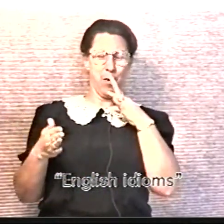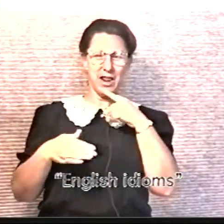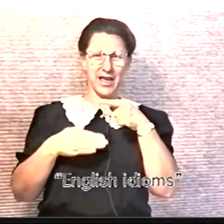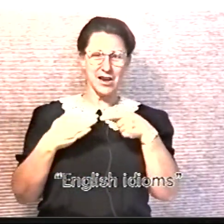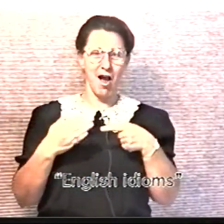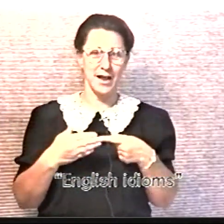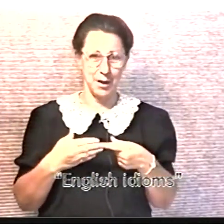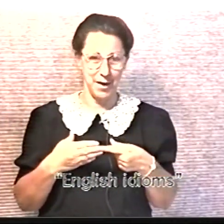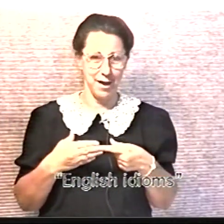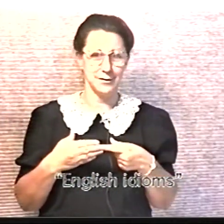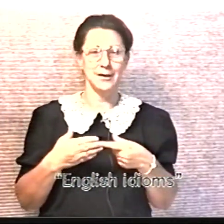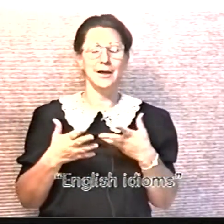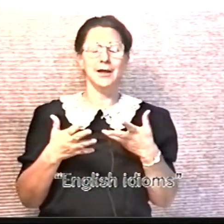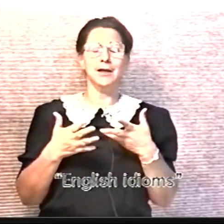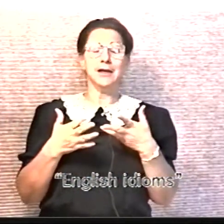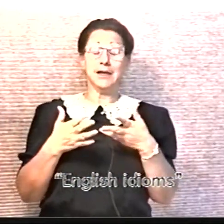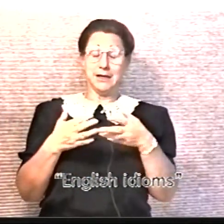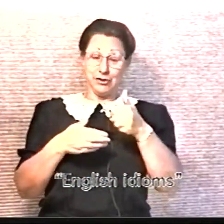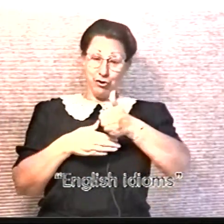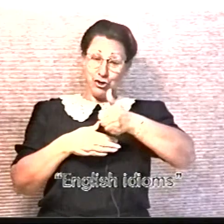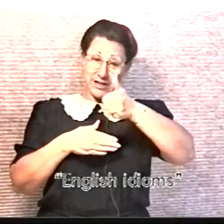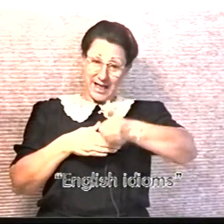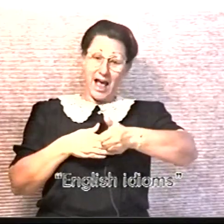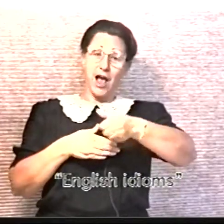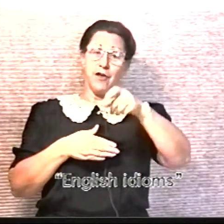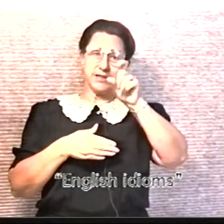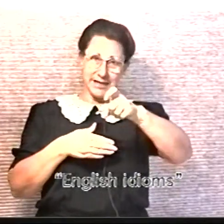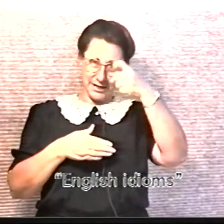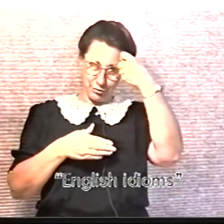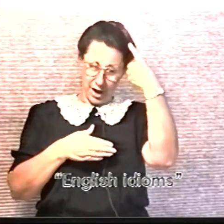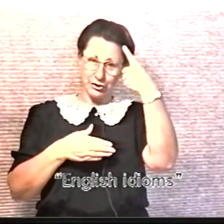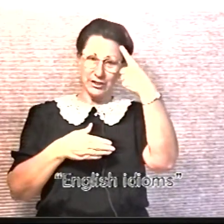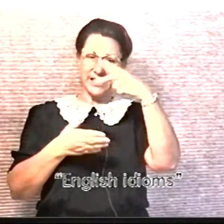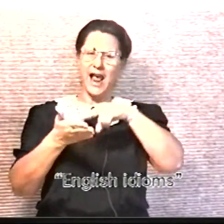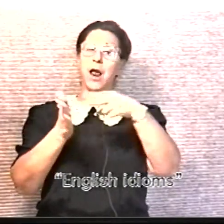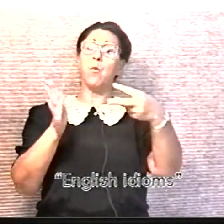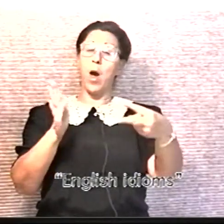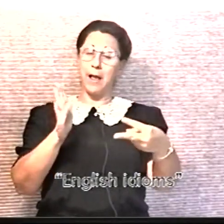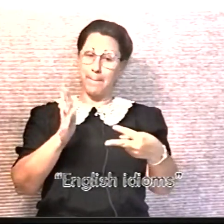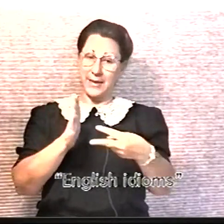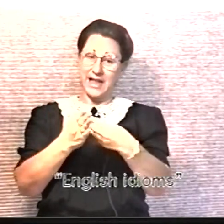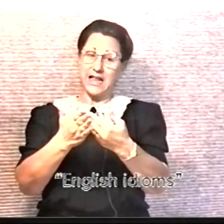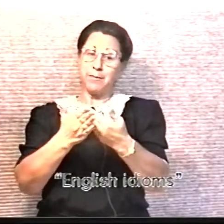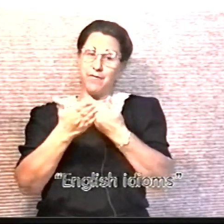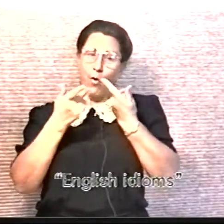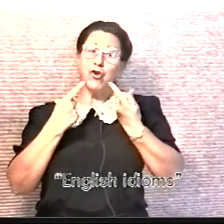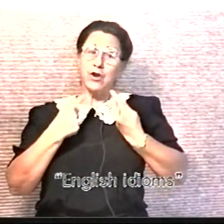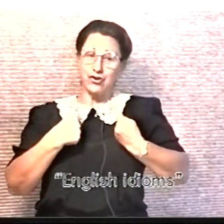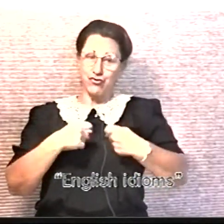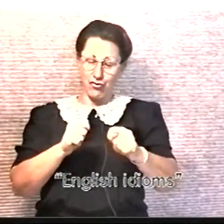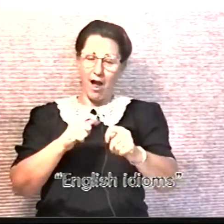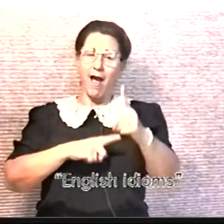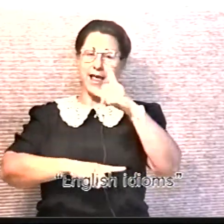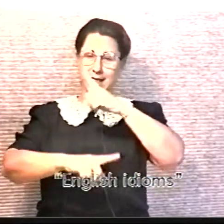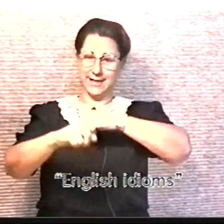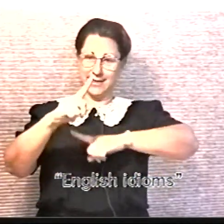they talking about? You yourselves need to understand what it means before you can try and sign